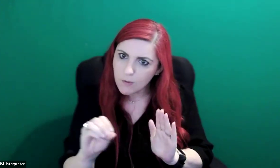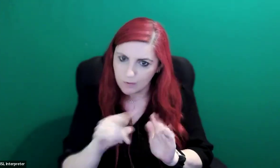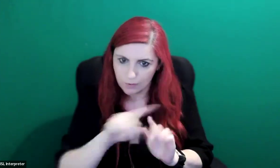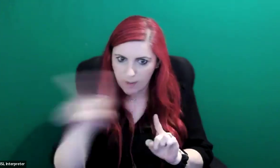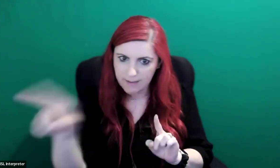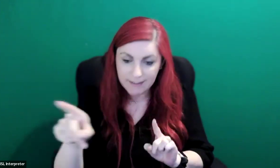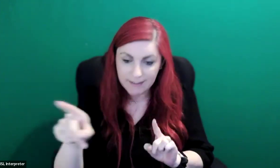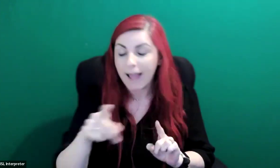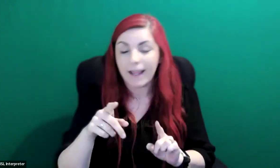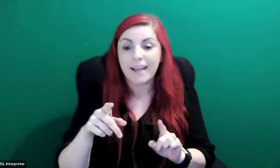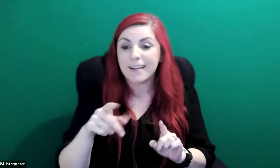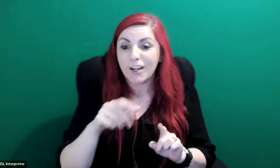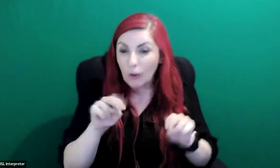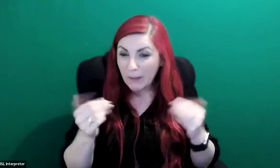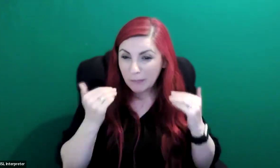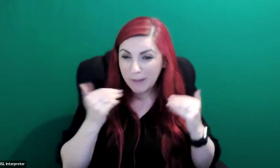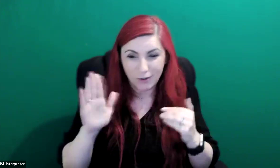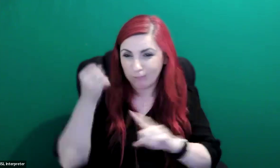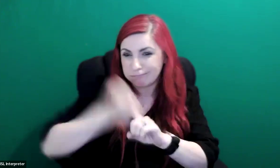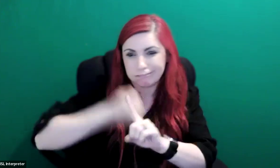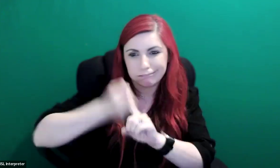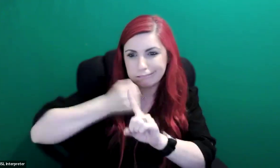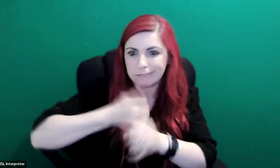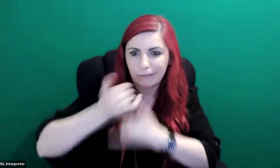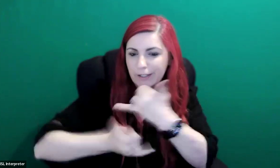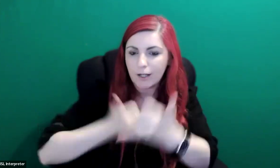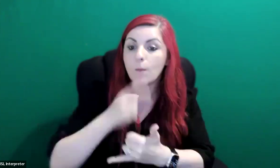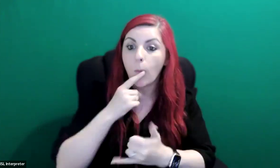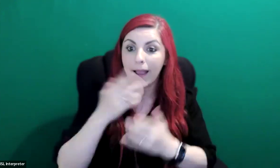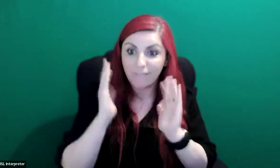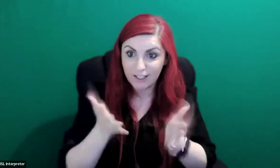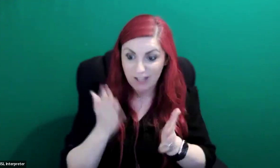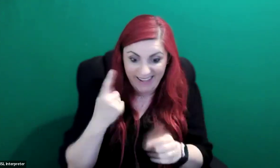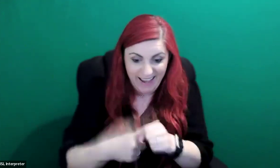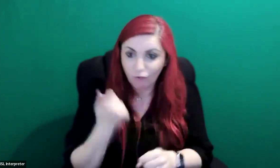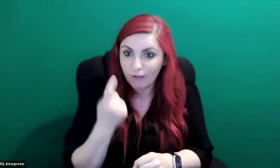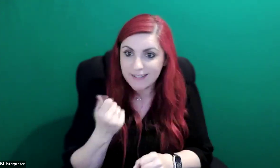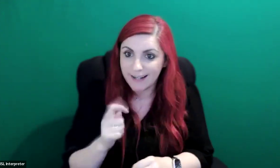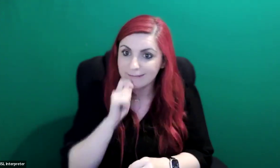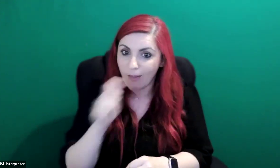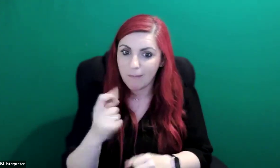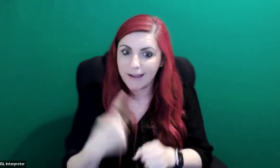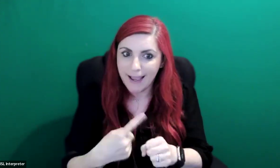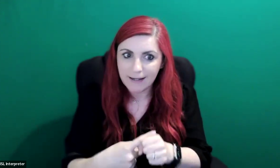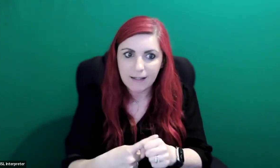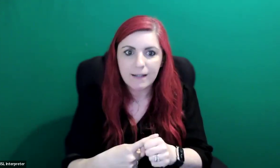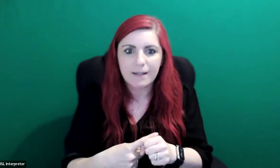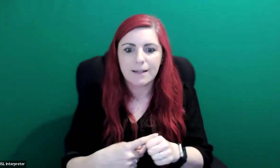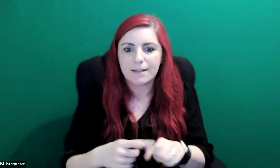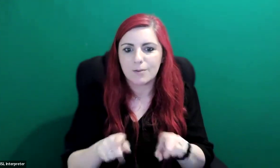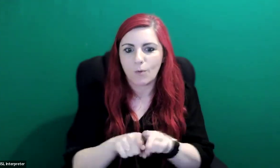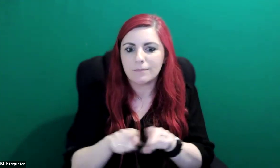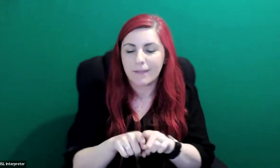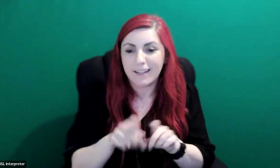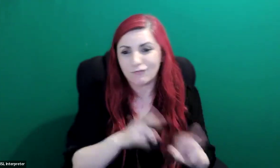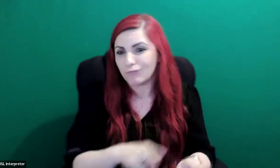this for years, but just to let you know that we've reiterated that again. And certainly at a technical working level, it's something that we raise on a